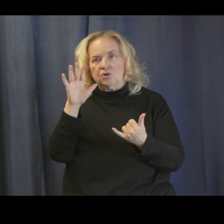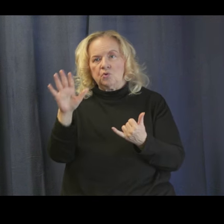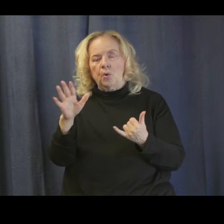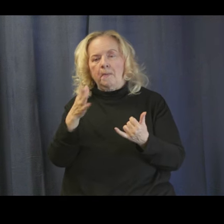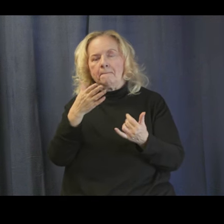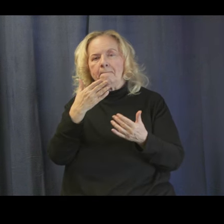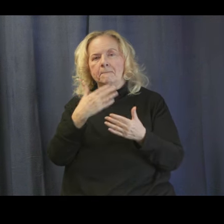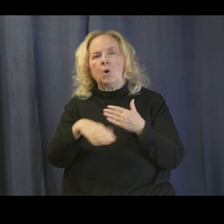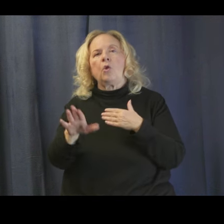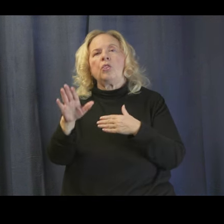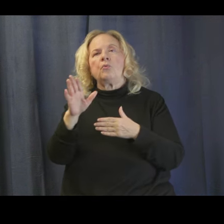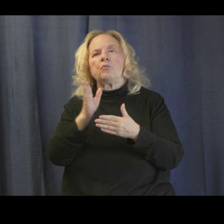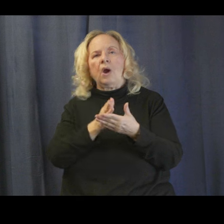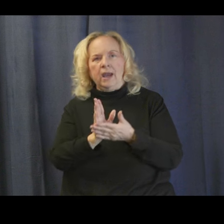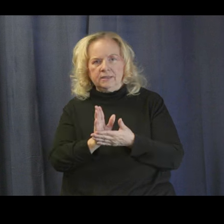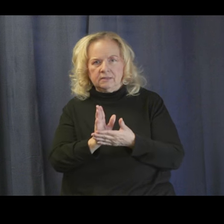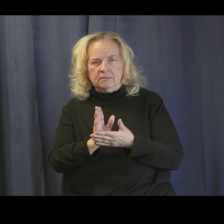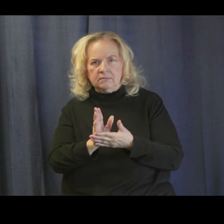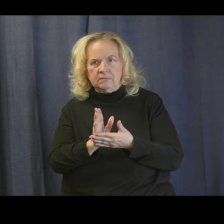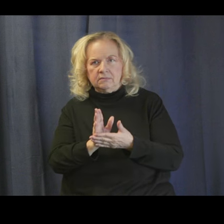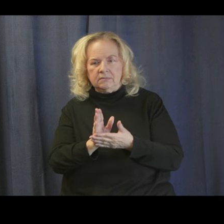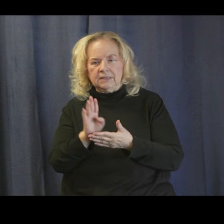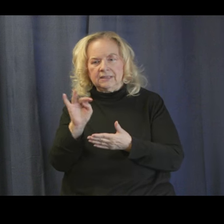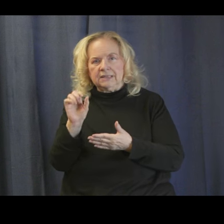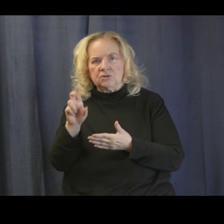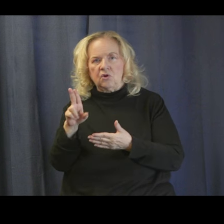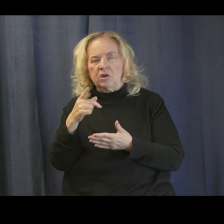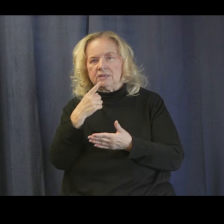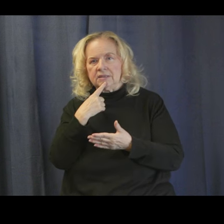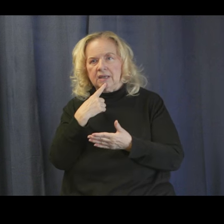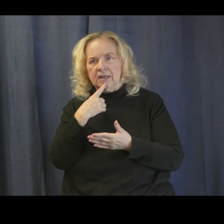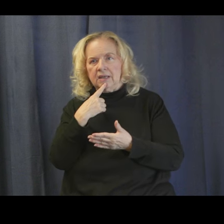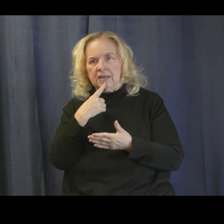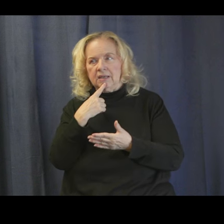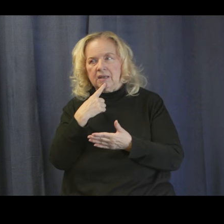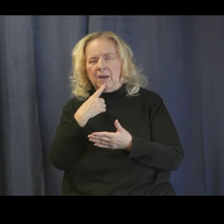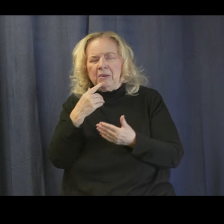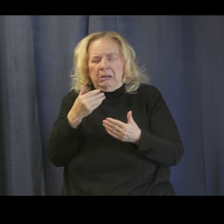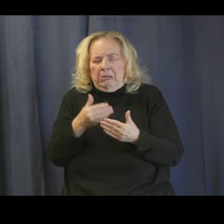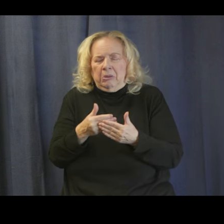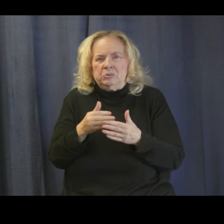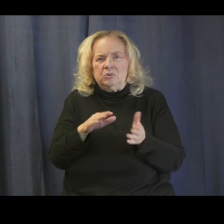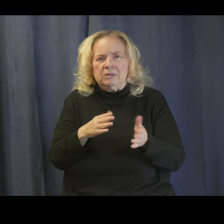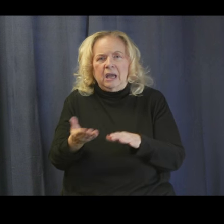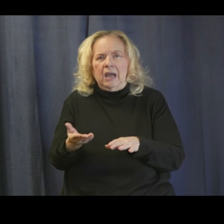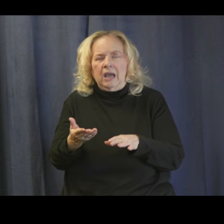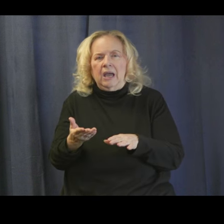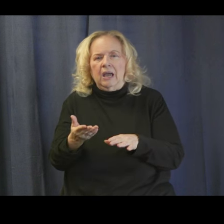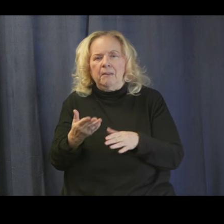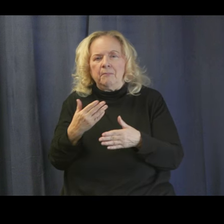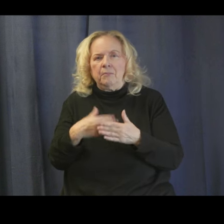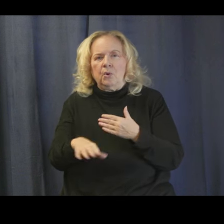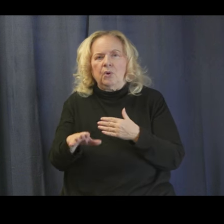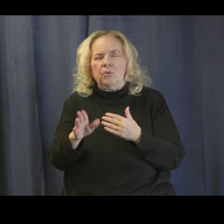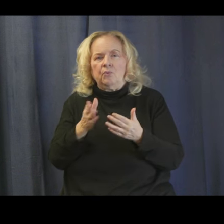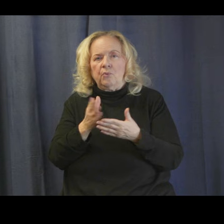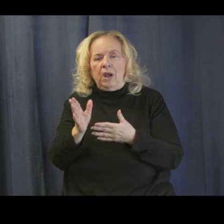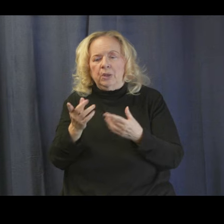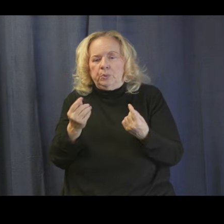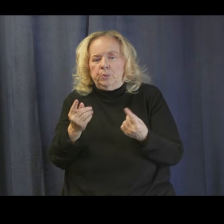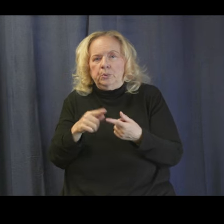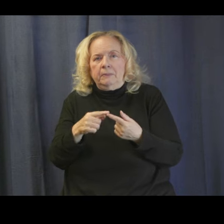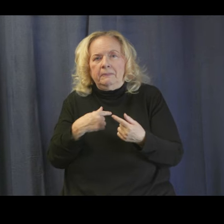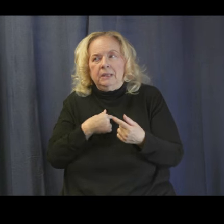your birthright. And Esau said, behold, I'm at the point I'm about to die. What profit will this birthright do to